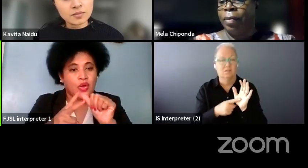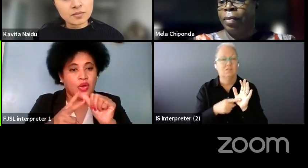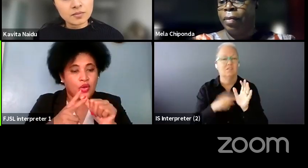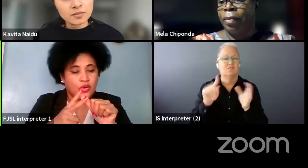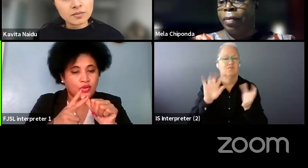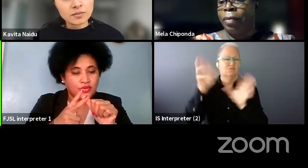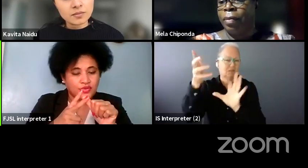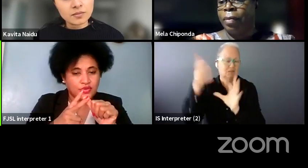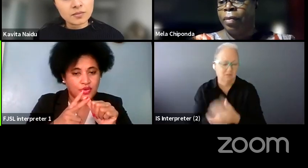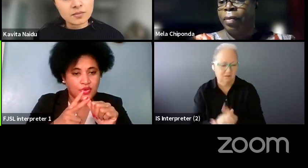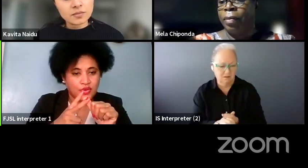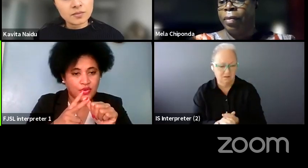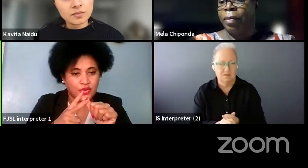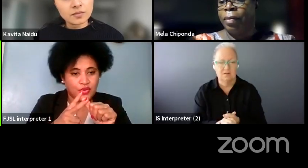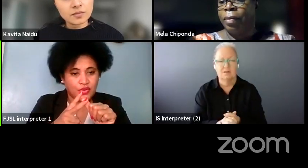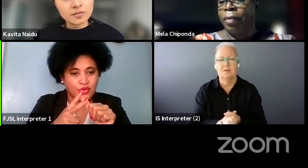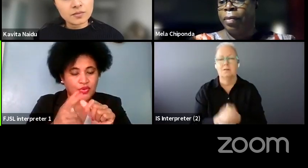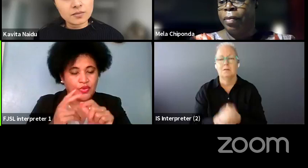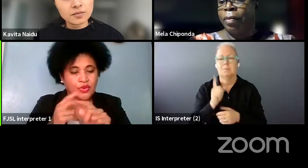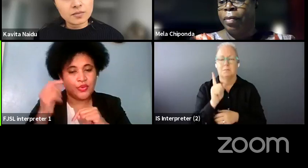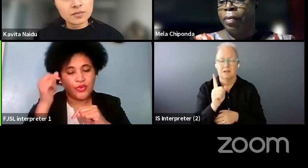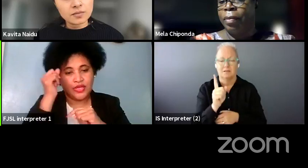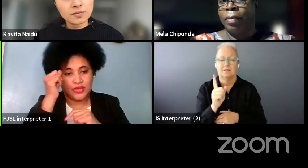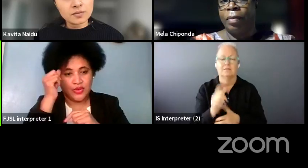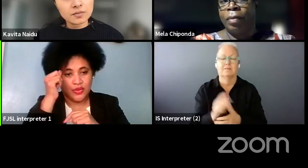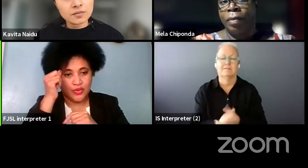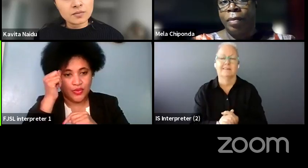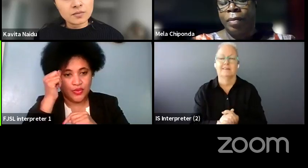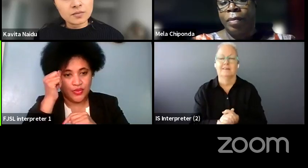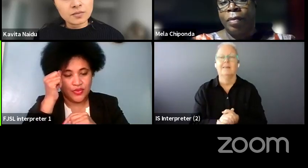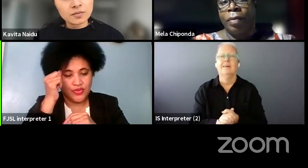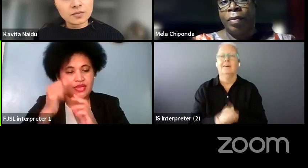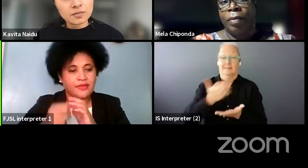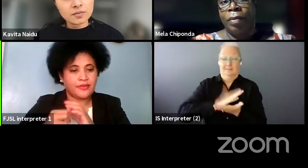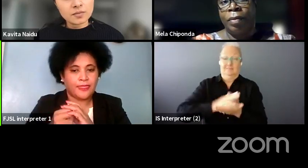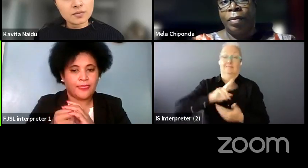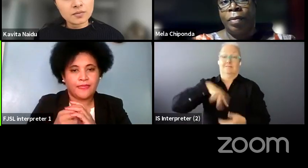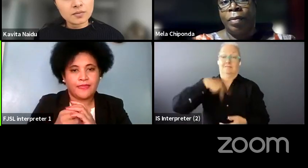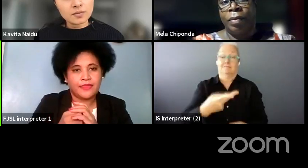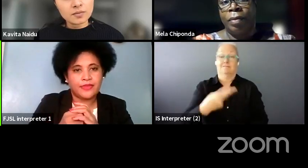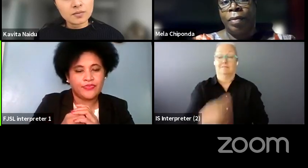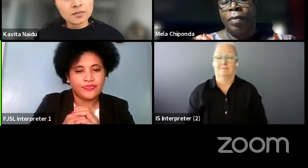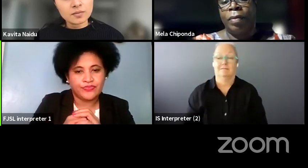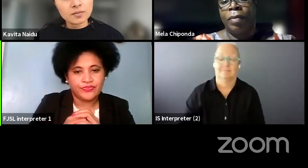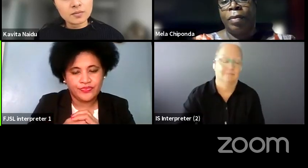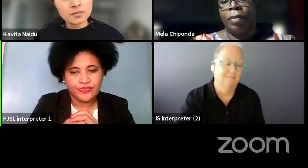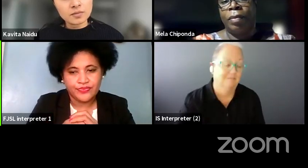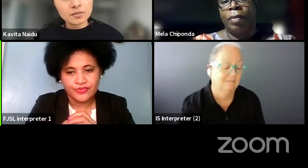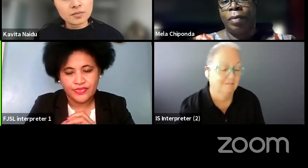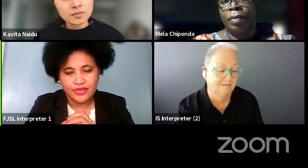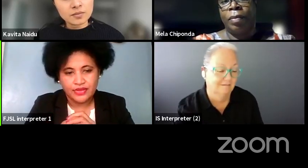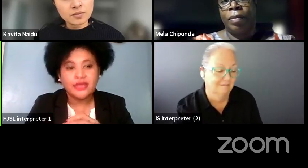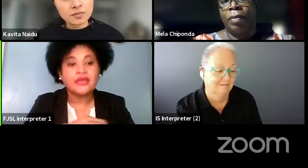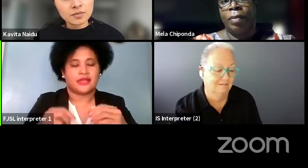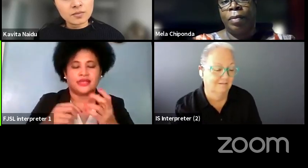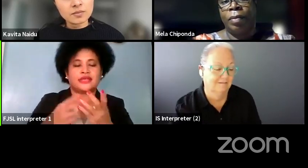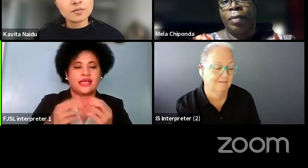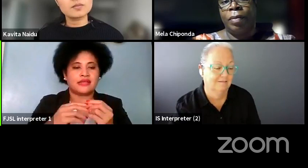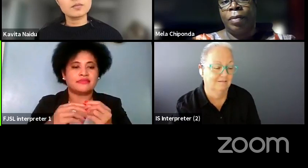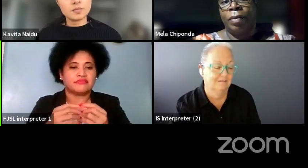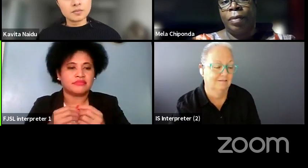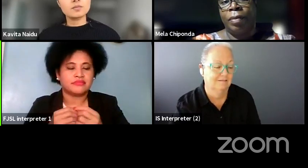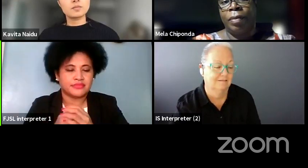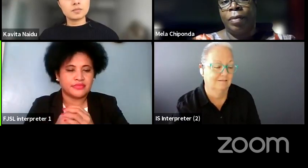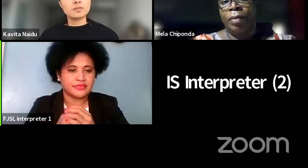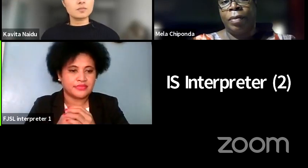alternatives, we require strategies to push back, to reject, and to prohibit some of these logics of